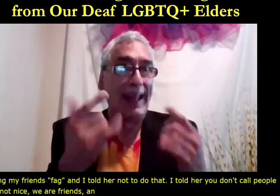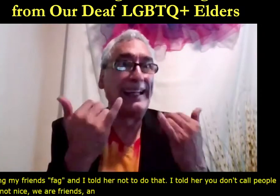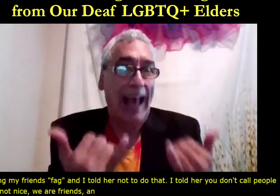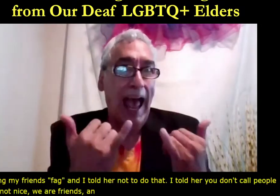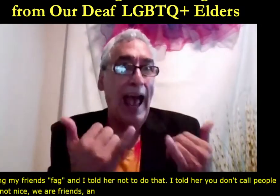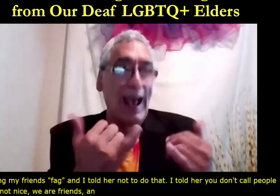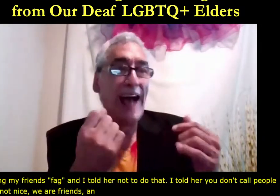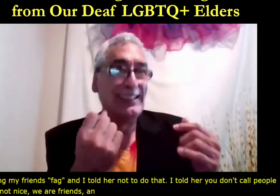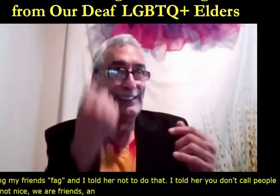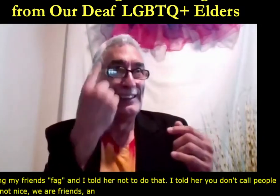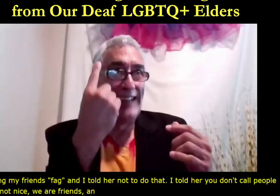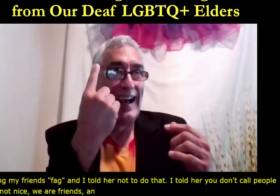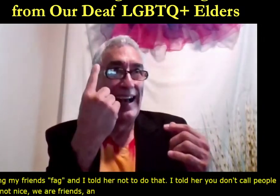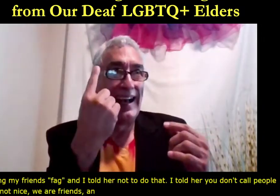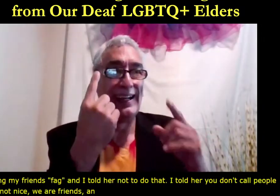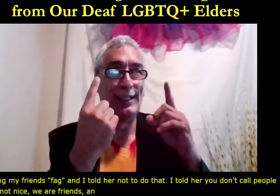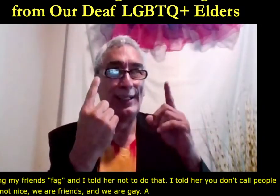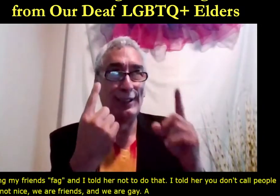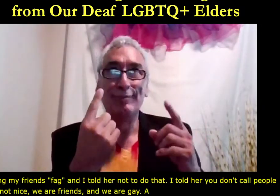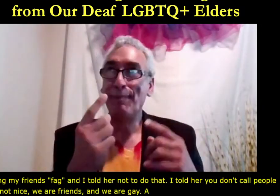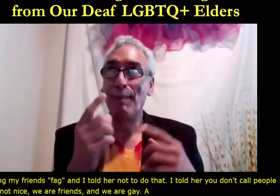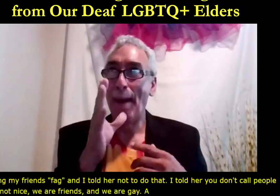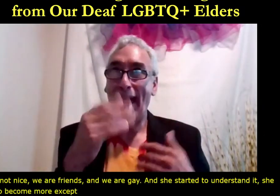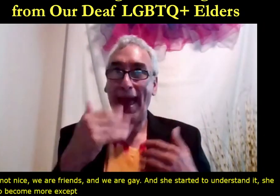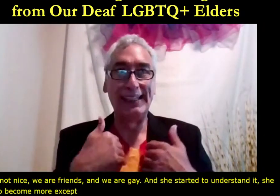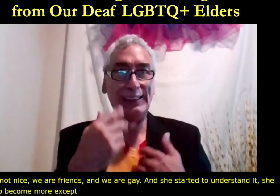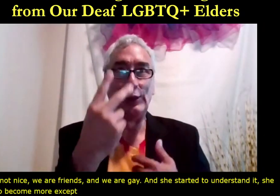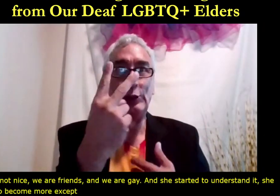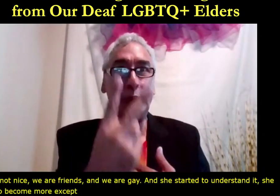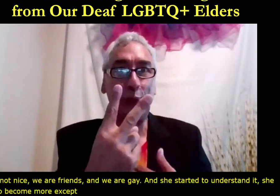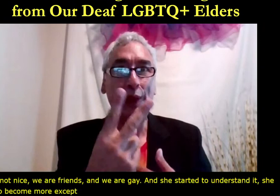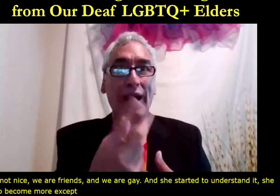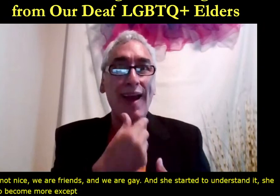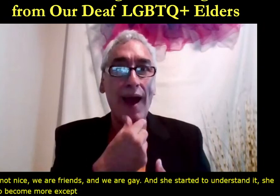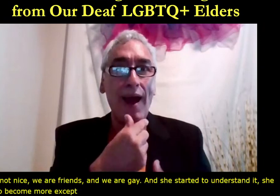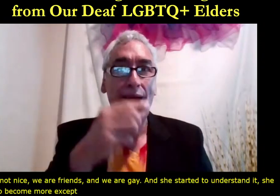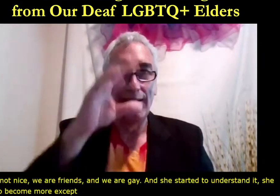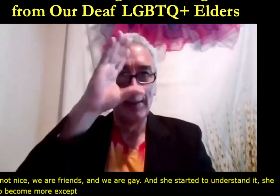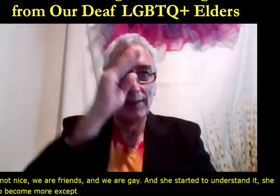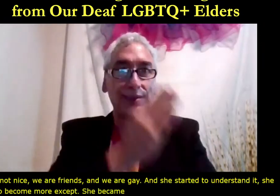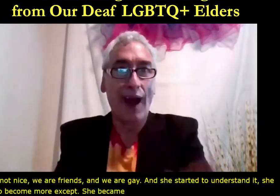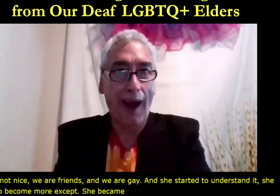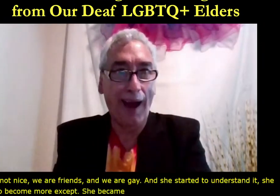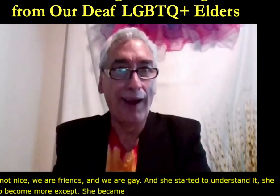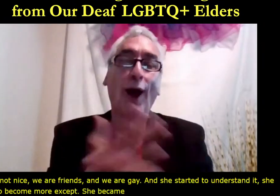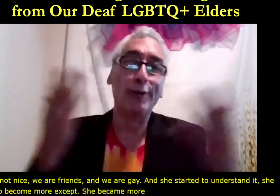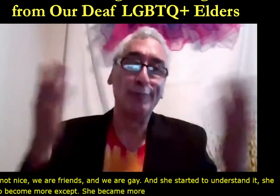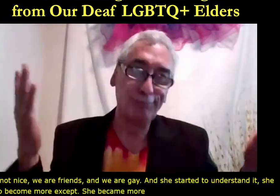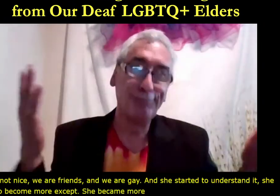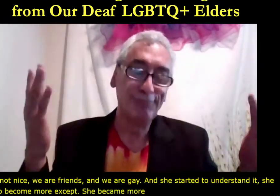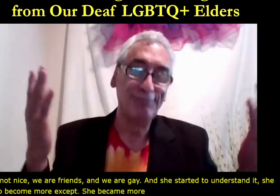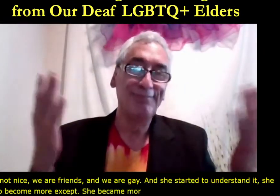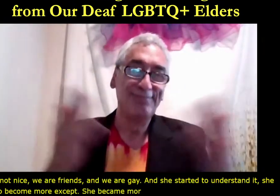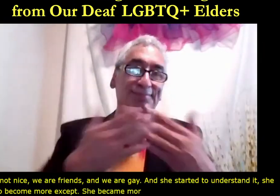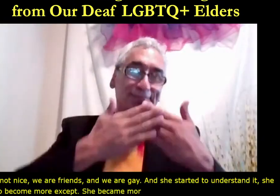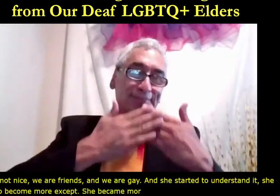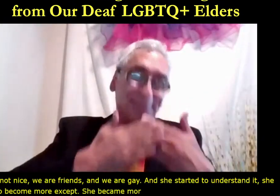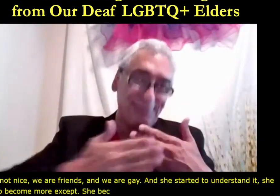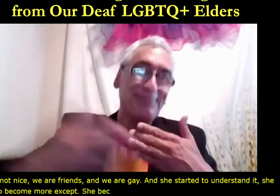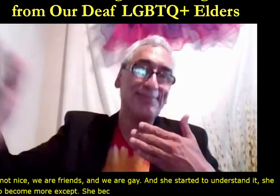and accepting me as her son but i i understand you know my mother has two gay sons so